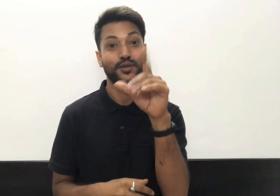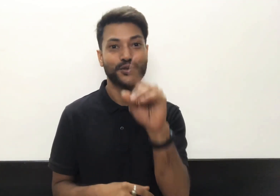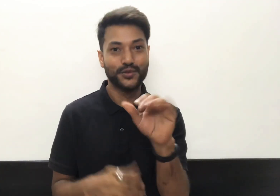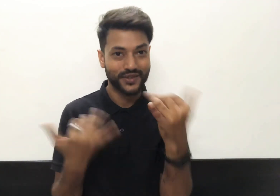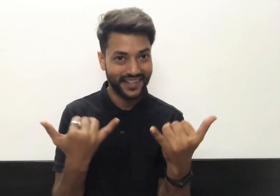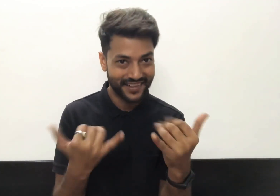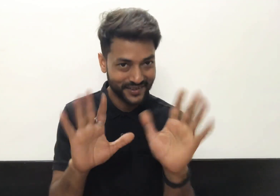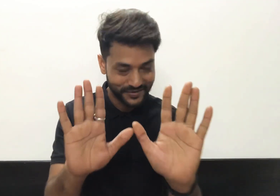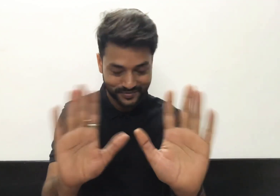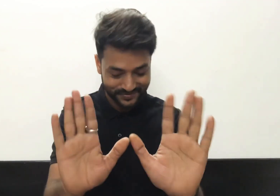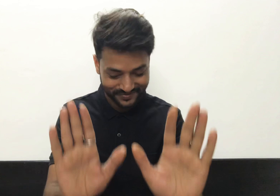lives.